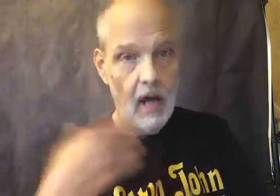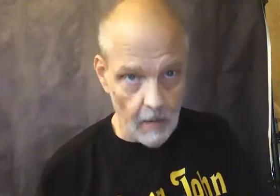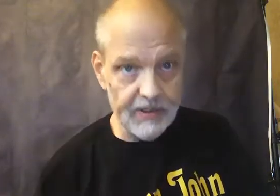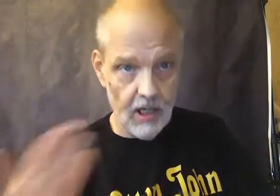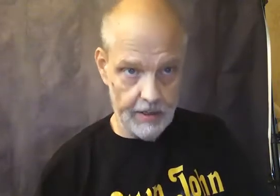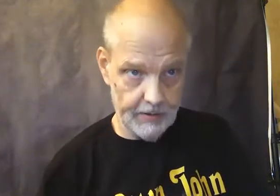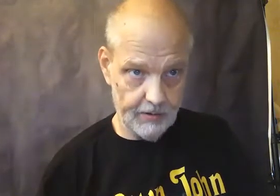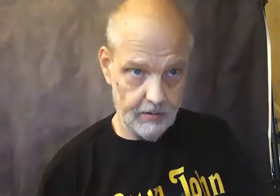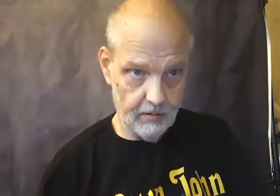become signs.